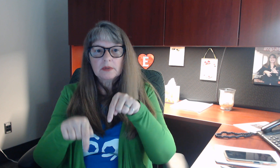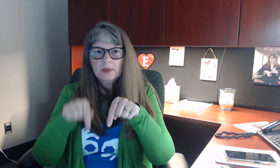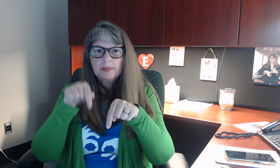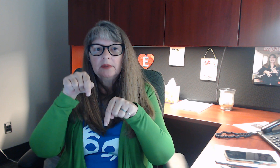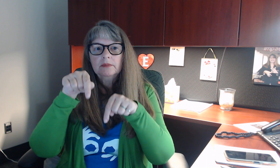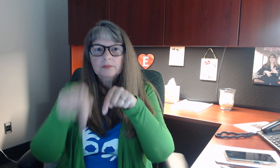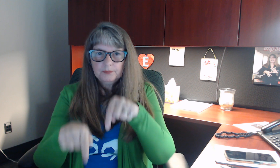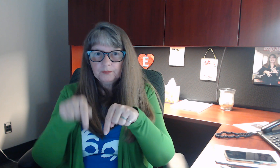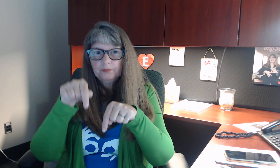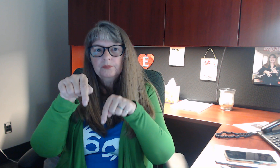limping,